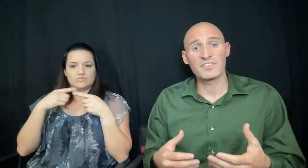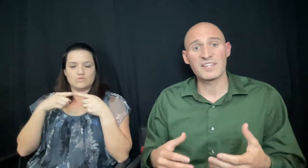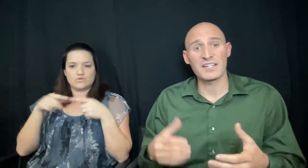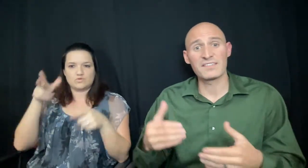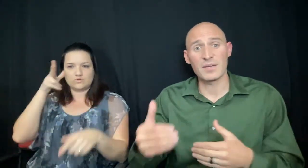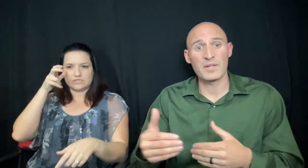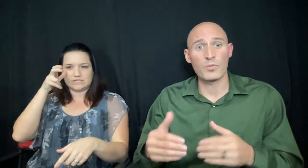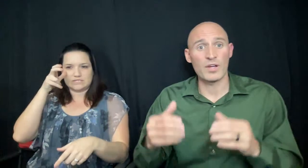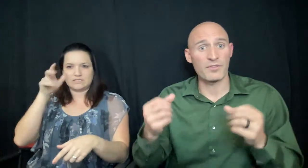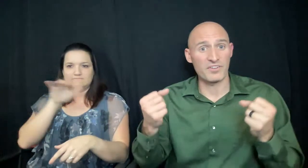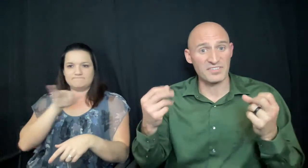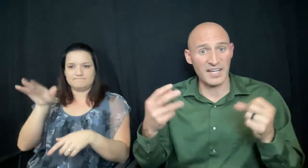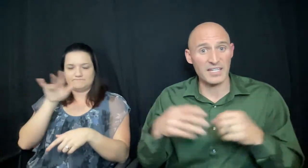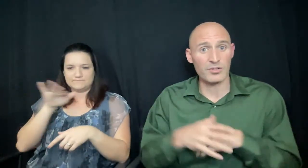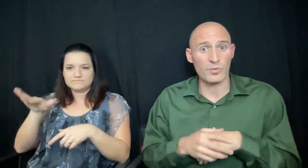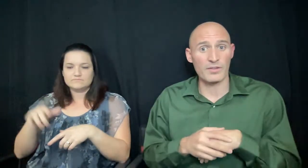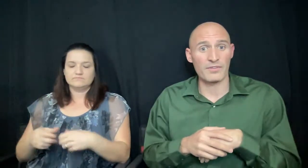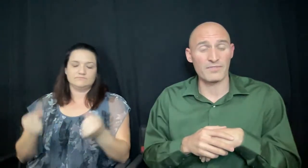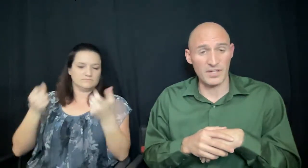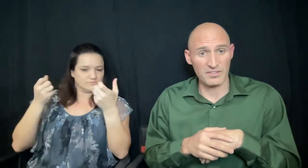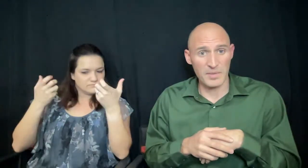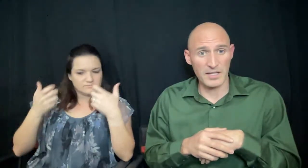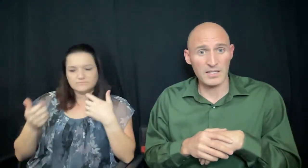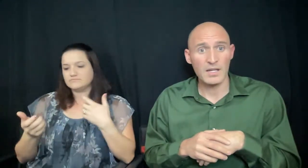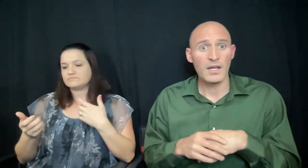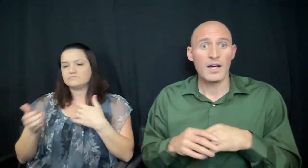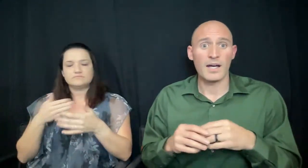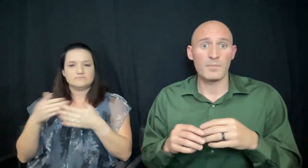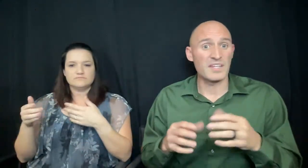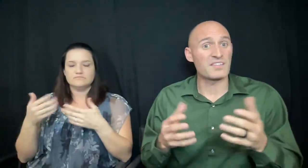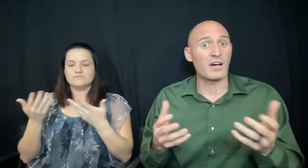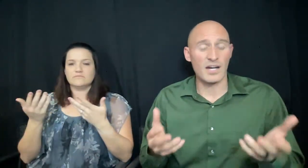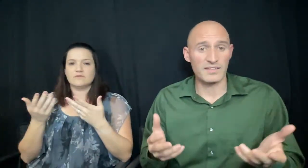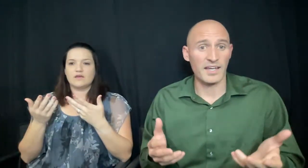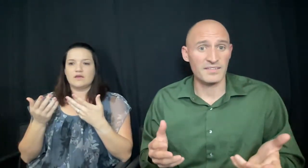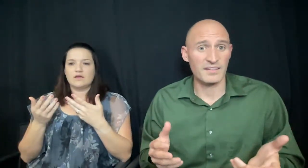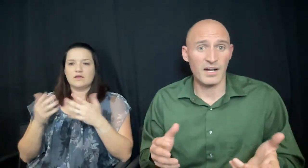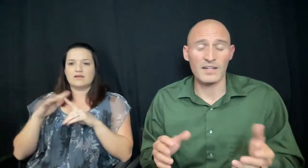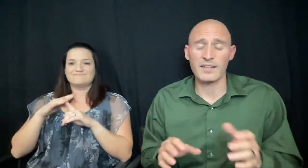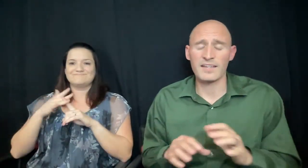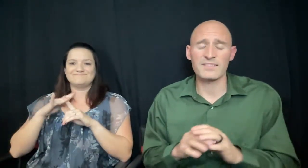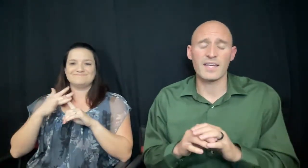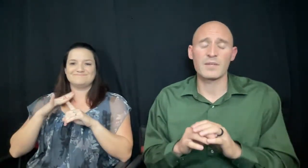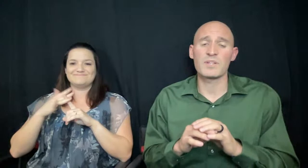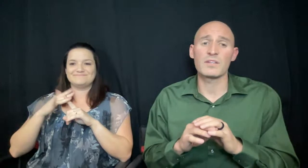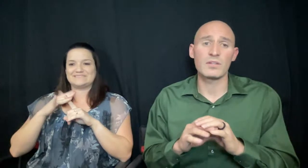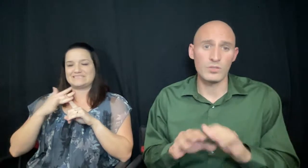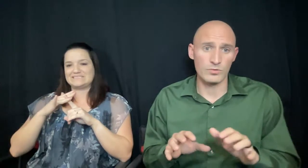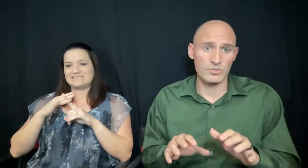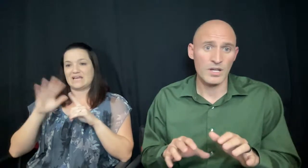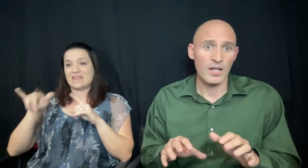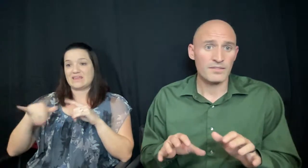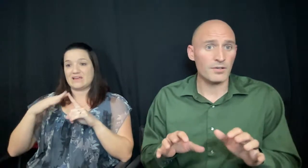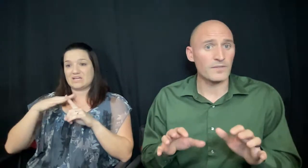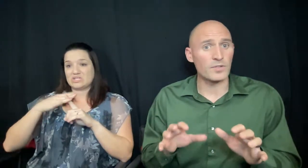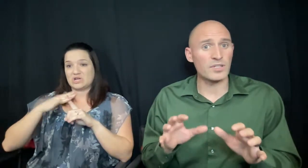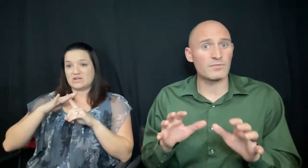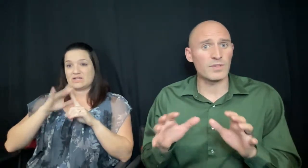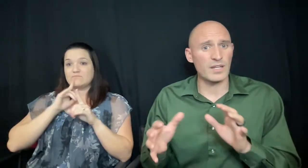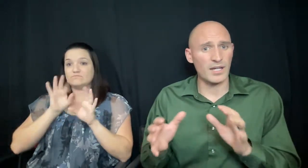understanding somebody, whether they're signing or whether they're fingerspelling, is context. Context can be huge. So if you can